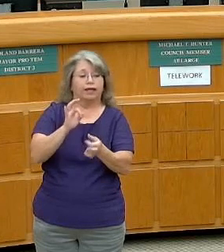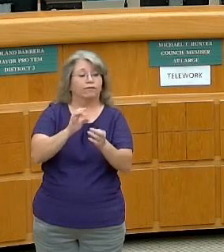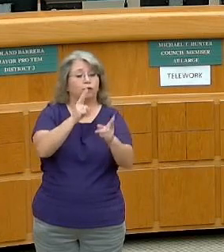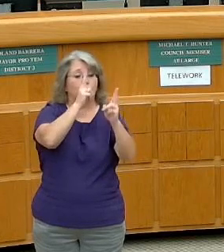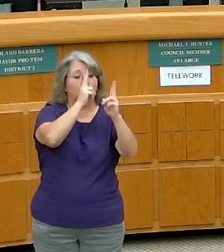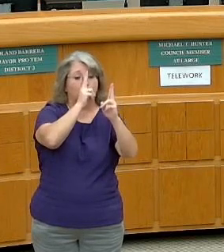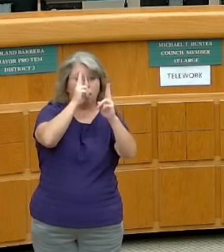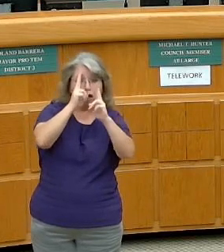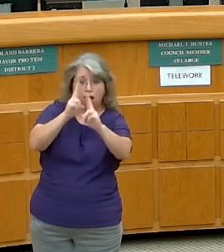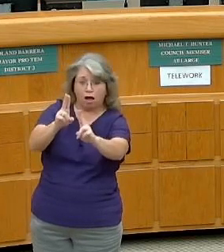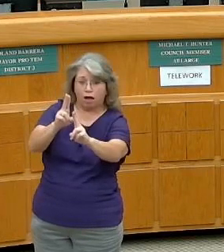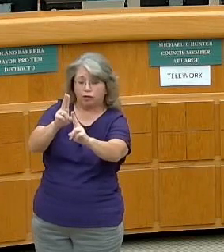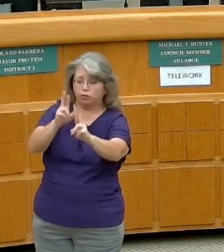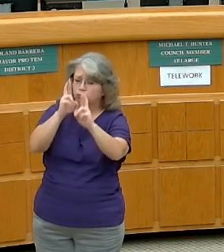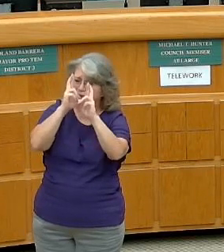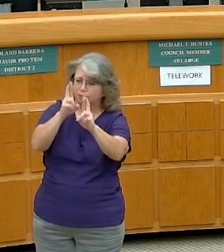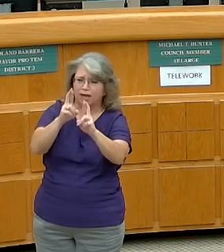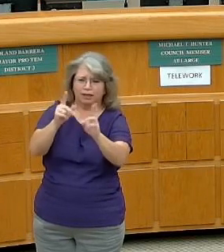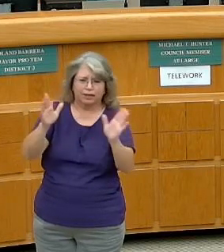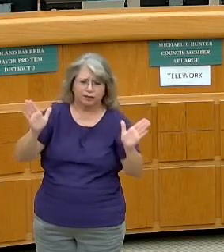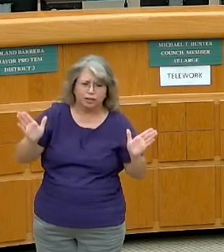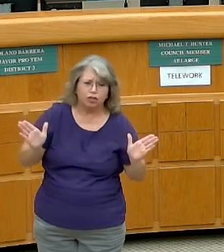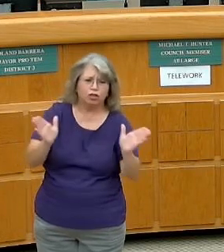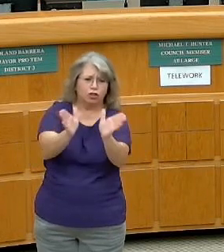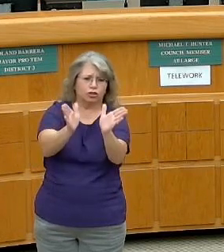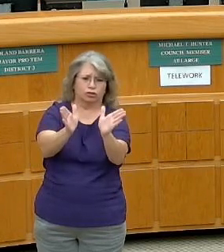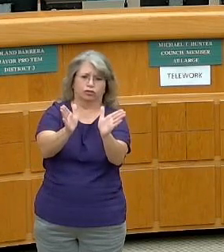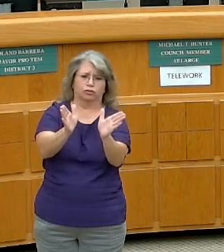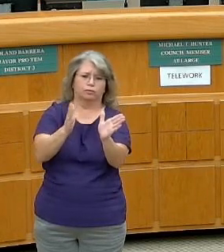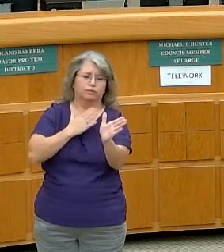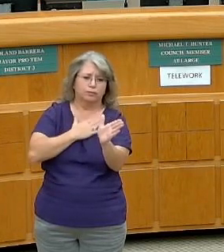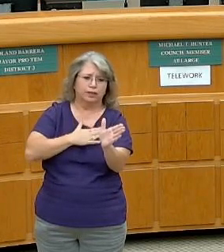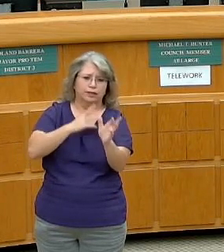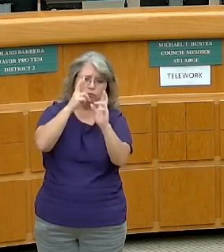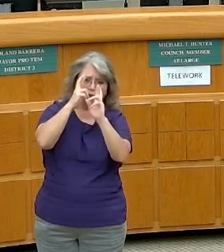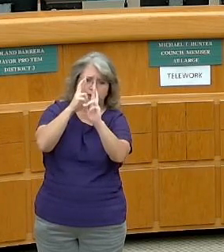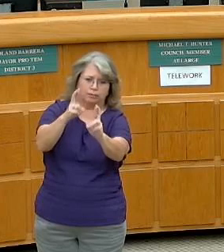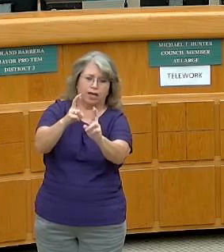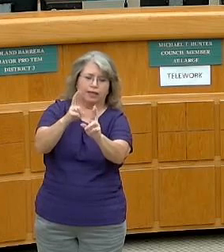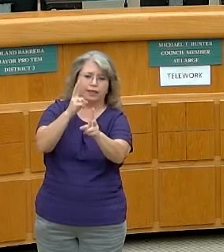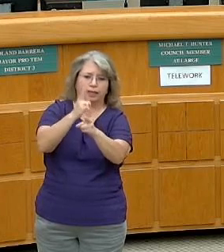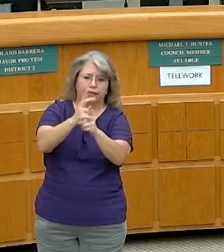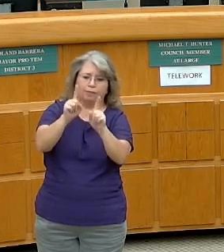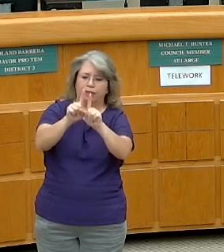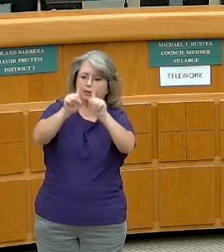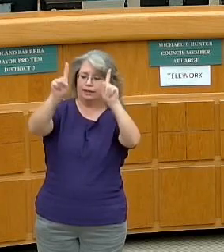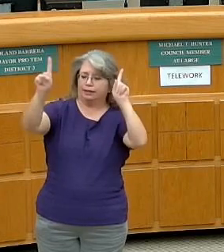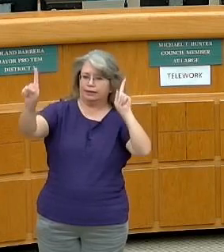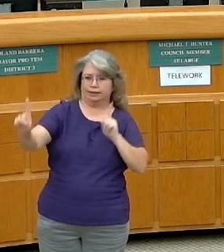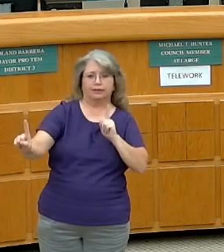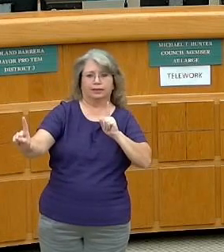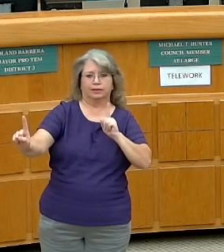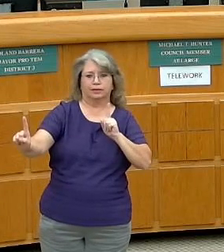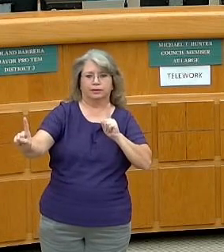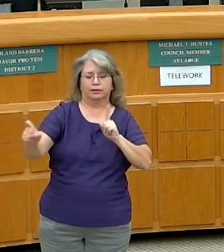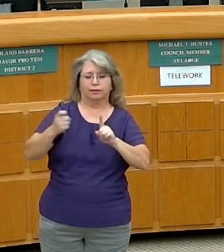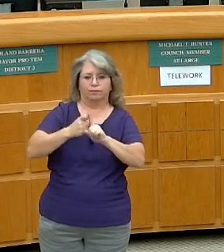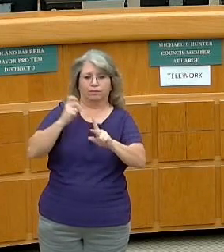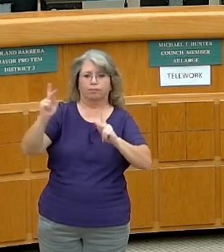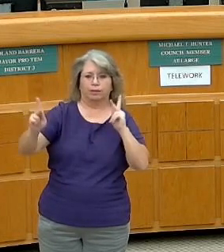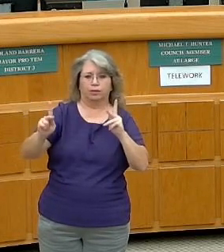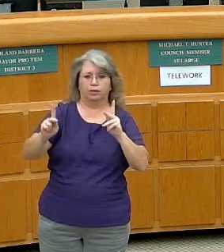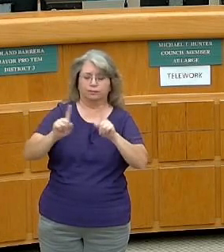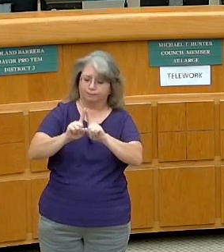respect urgently with you and your family and all of your friends, is to keep your distance, because that technically